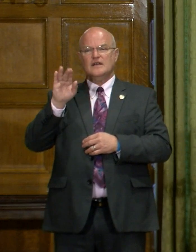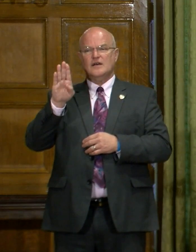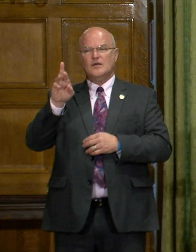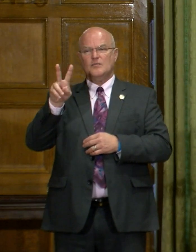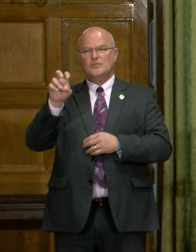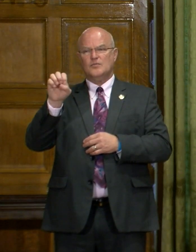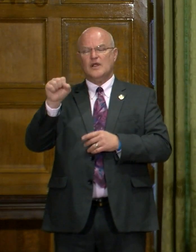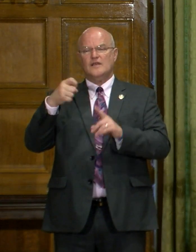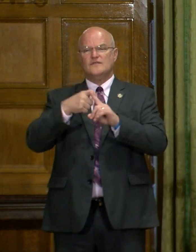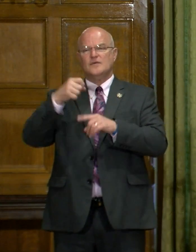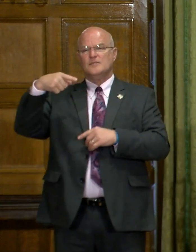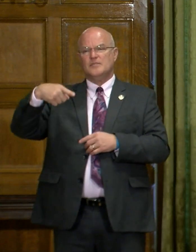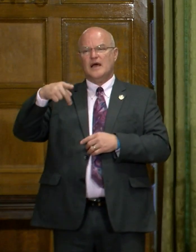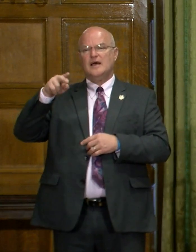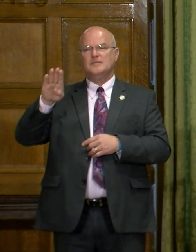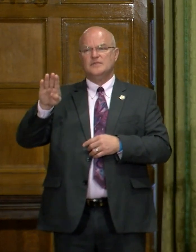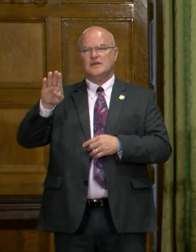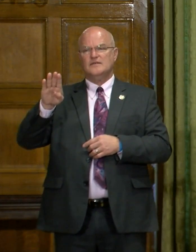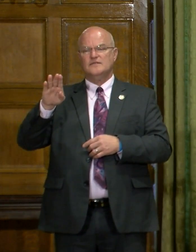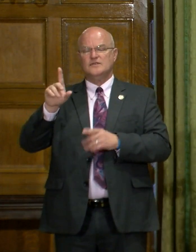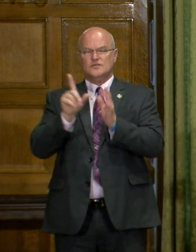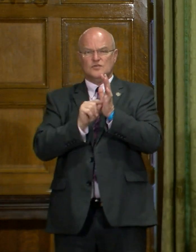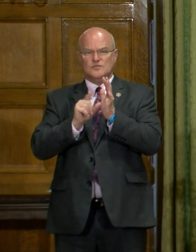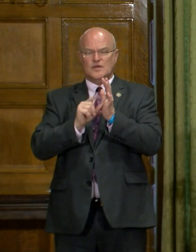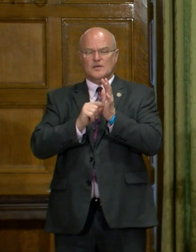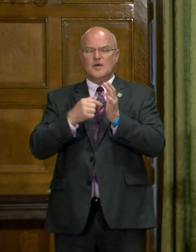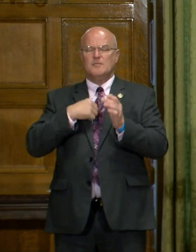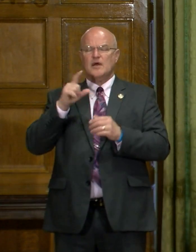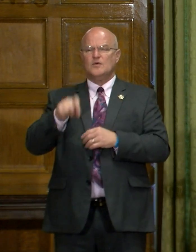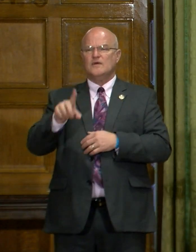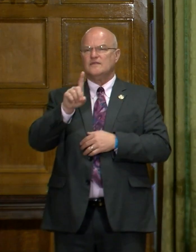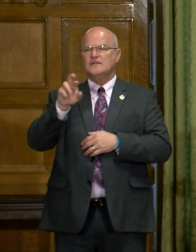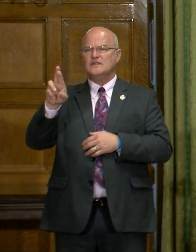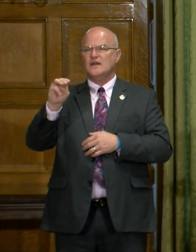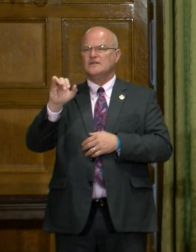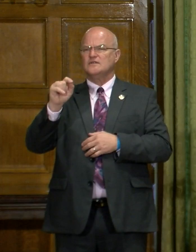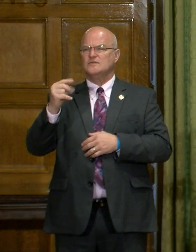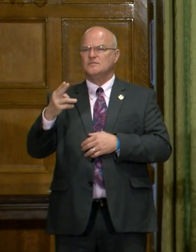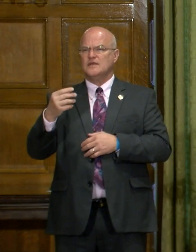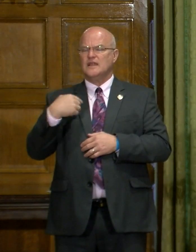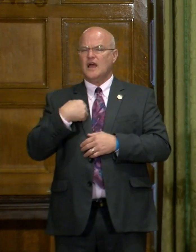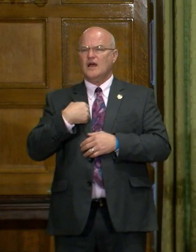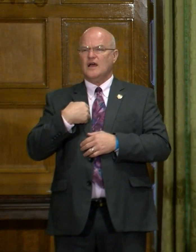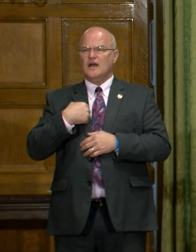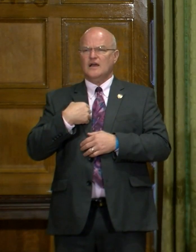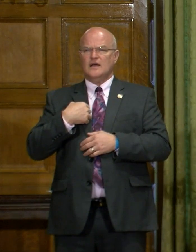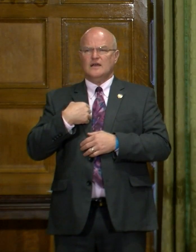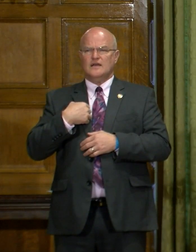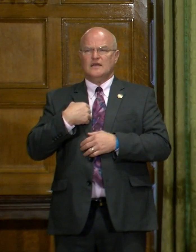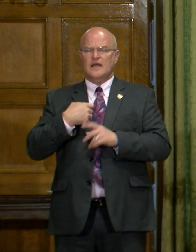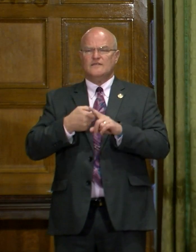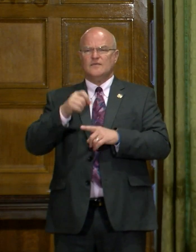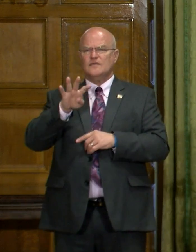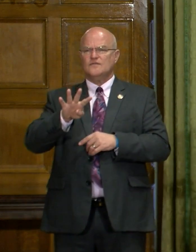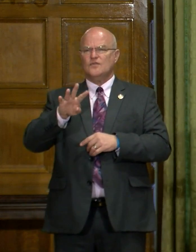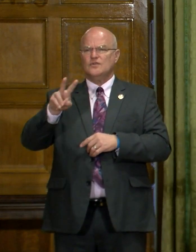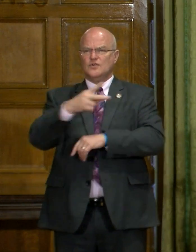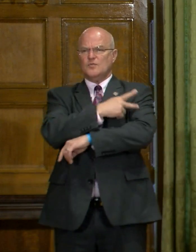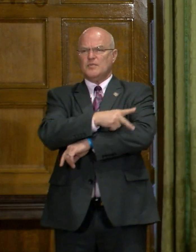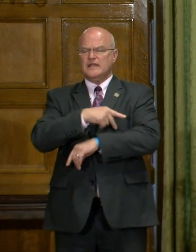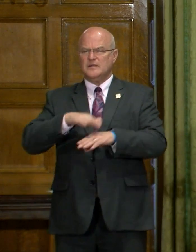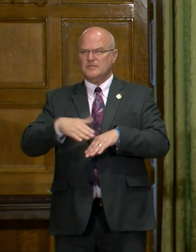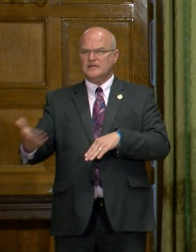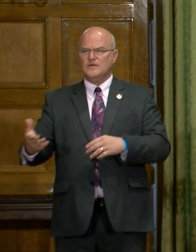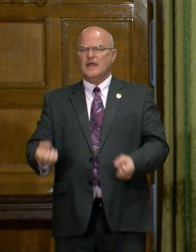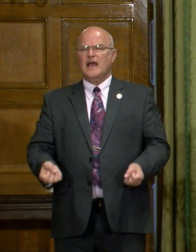with the Pine Commercial and Whitehall Journal. My question is for Dr. Smith. I wanted to see if you could tell me, out of the 42 patients that have